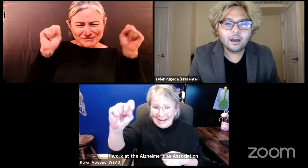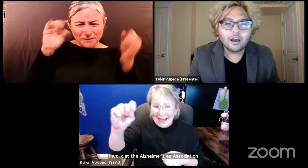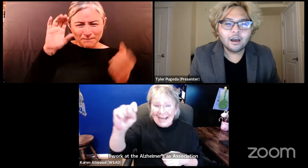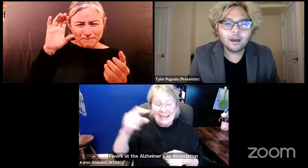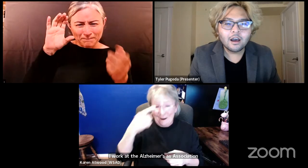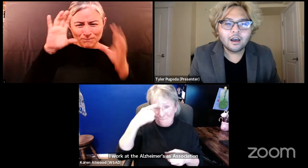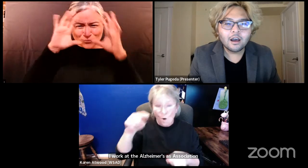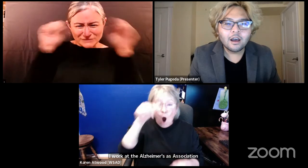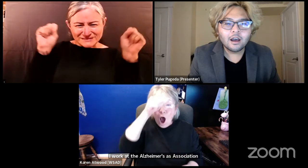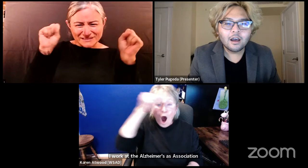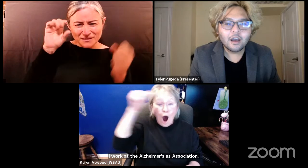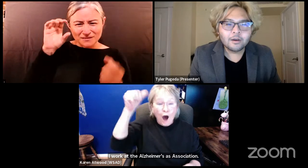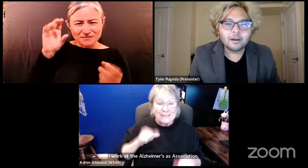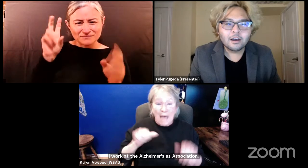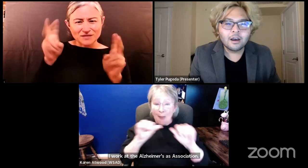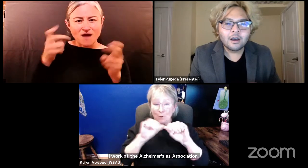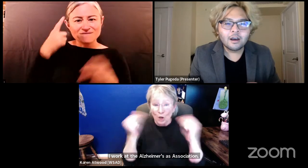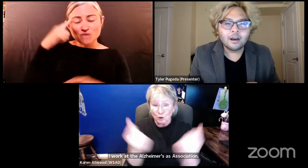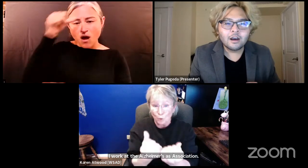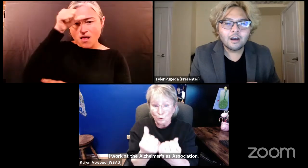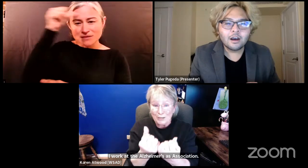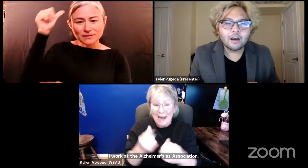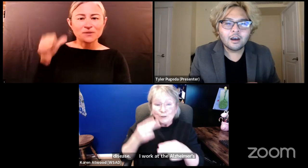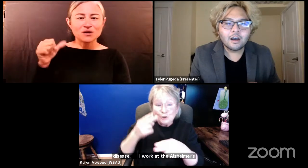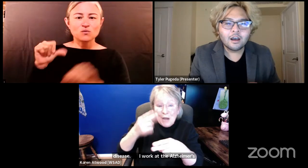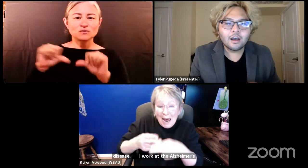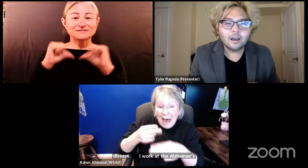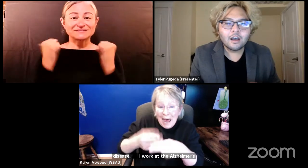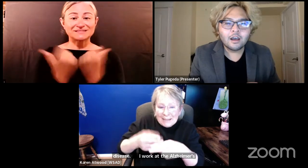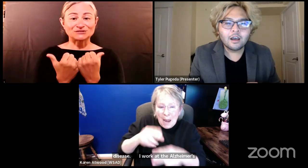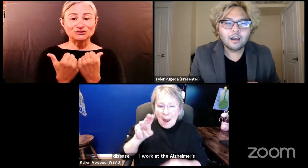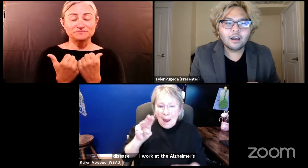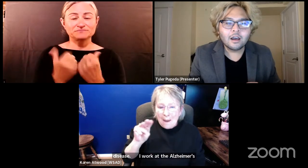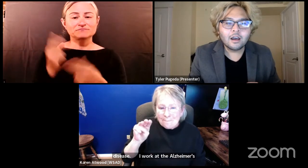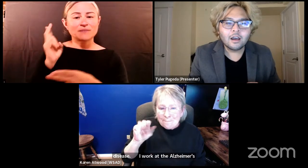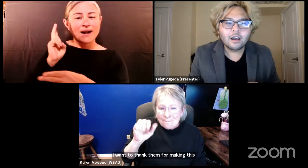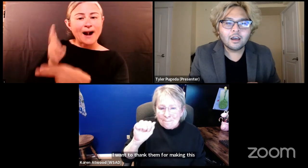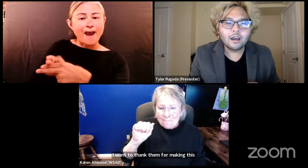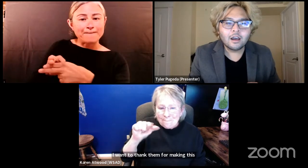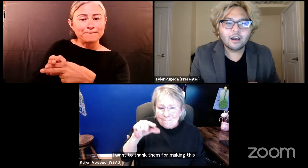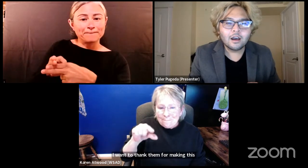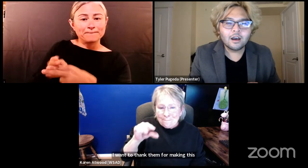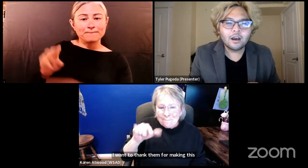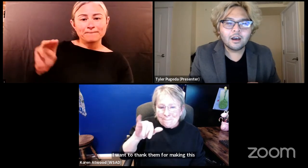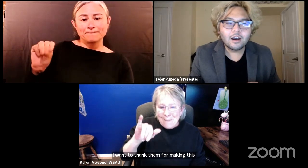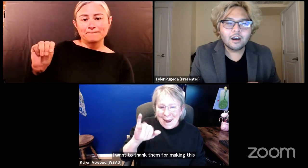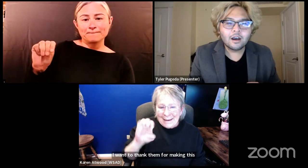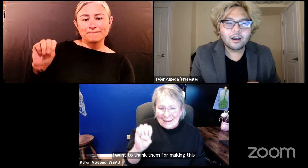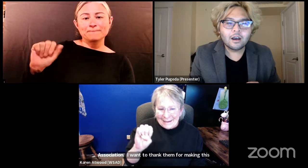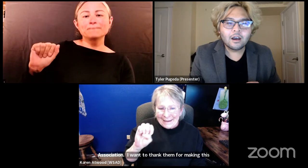president, I believe, for the Alzheimer's Association.